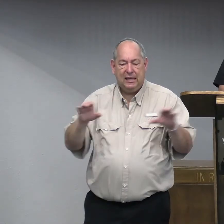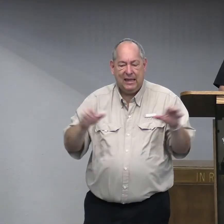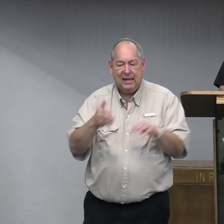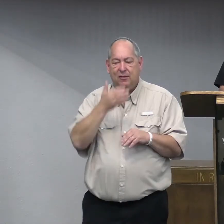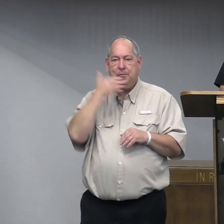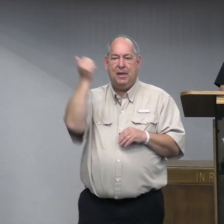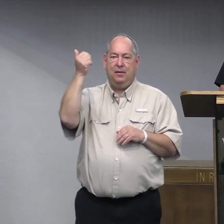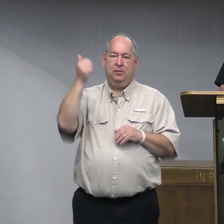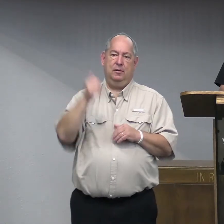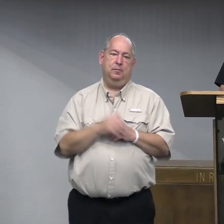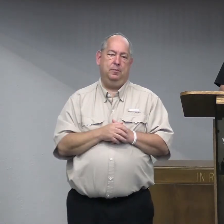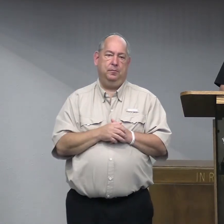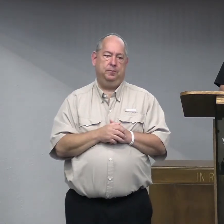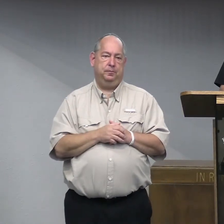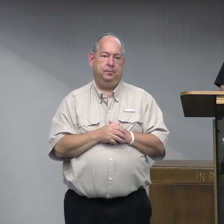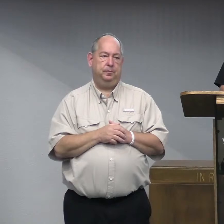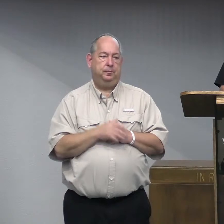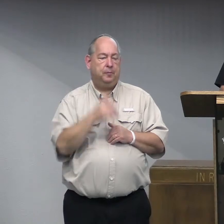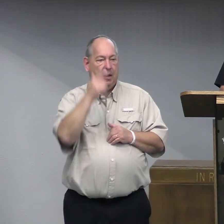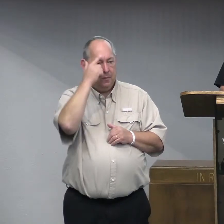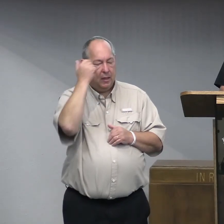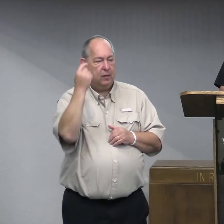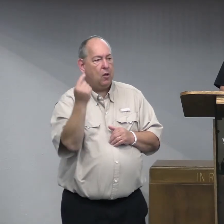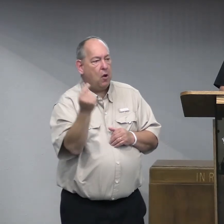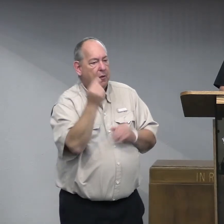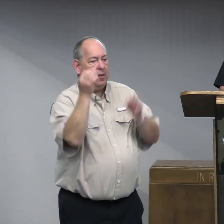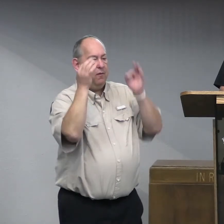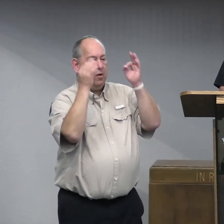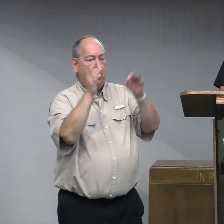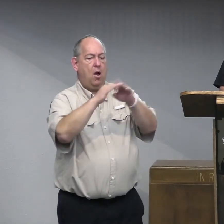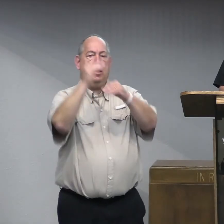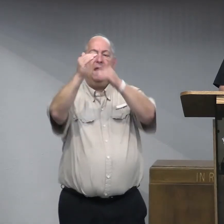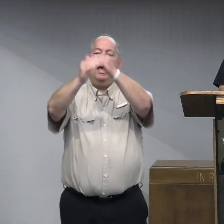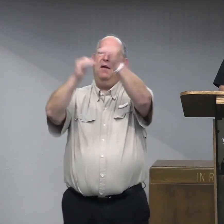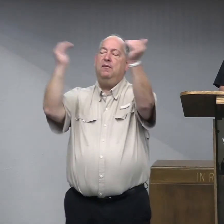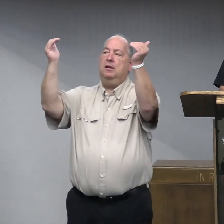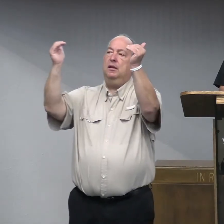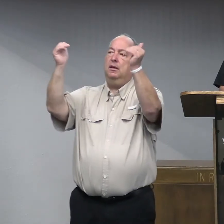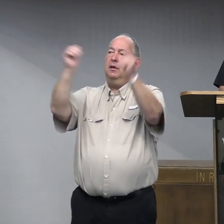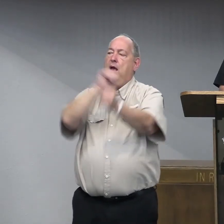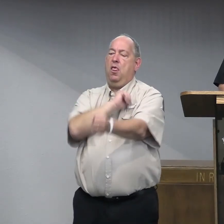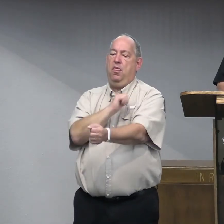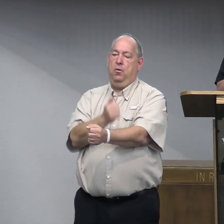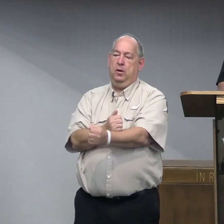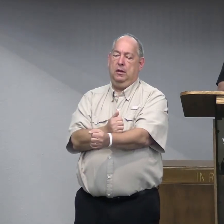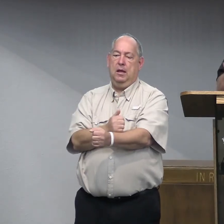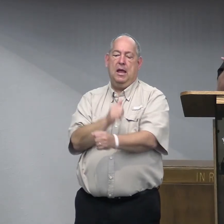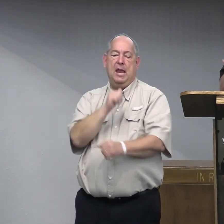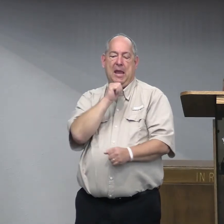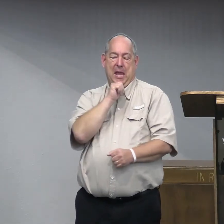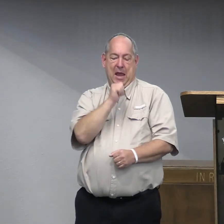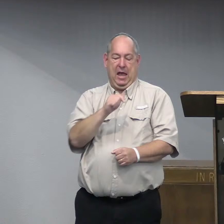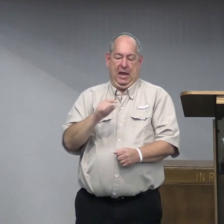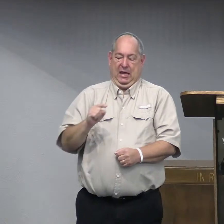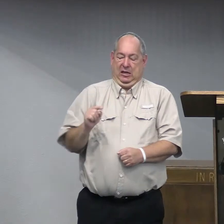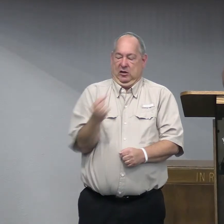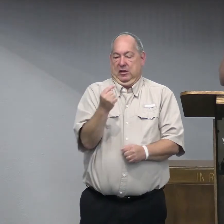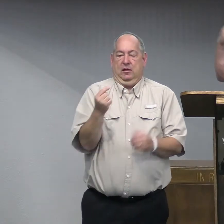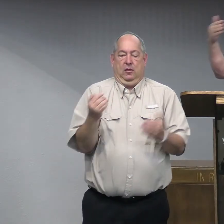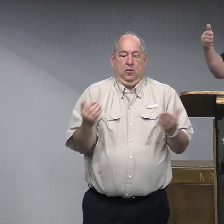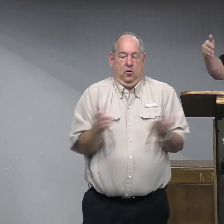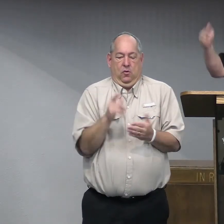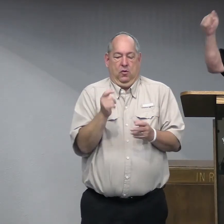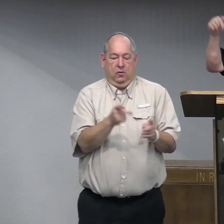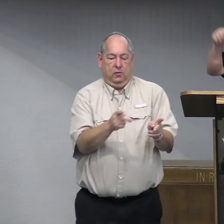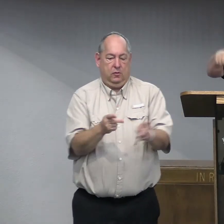best because he was always focused on his heavenly authority, not just who was